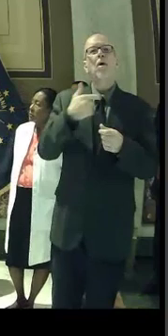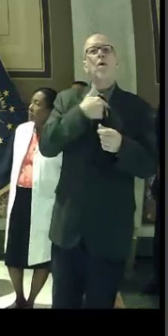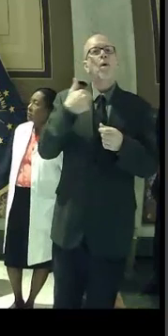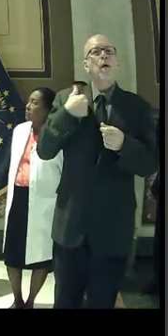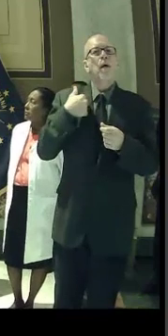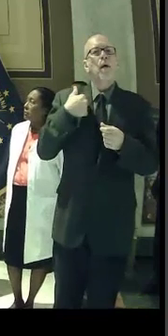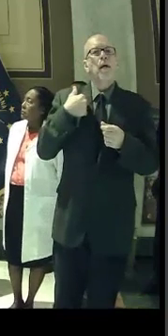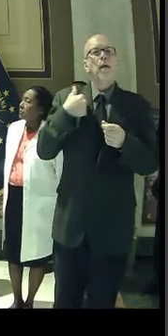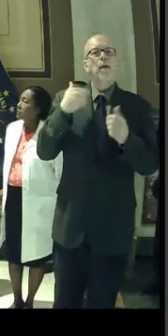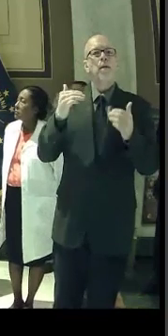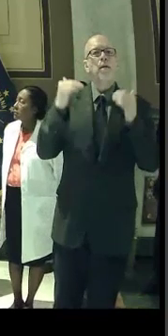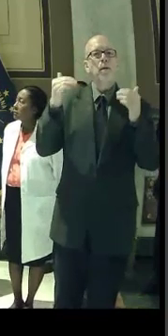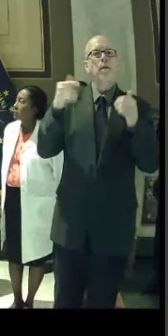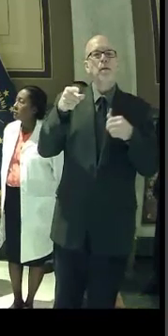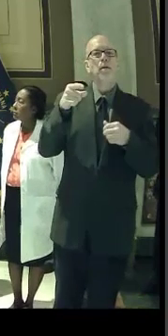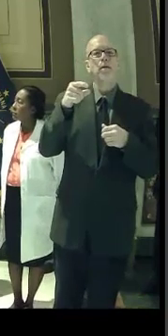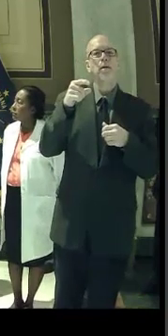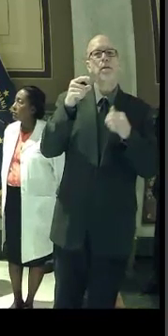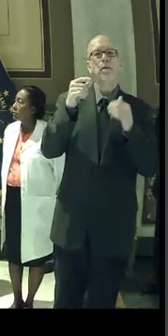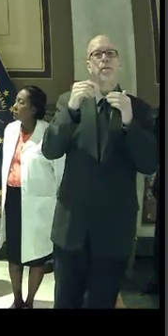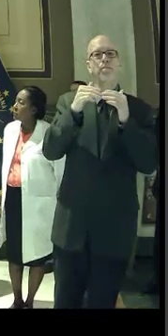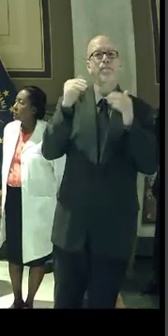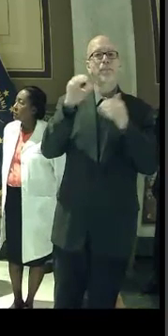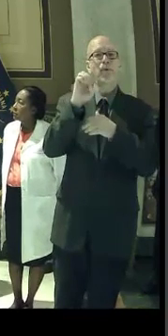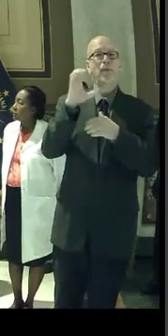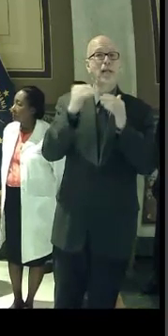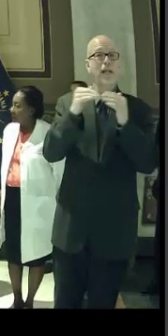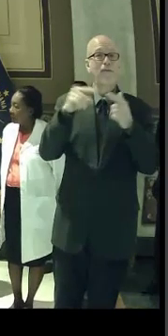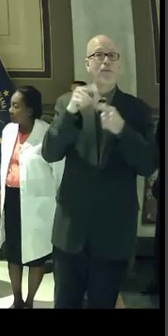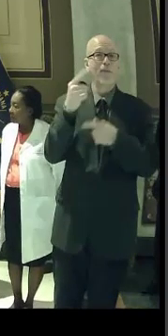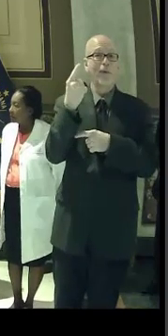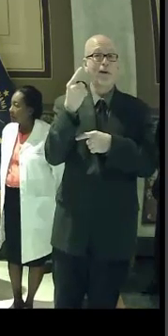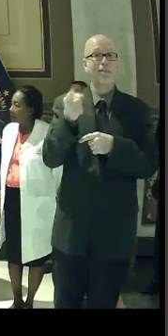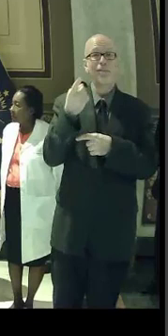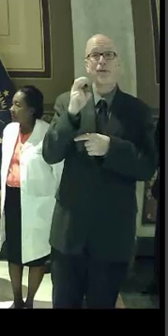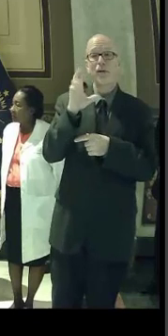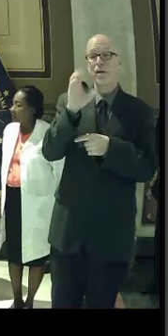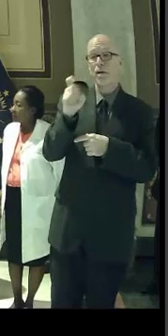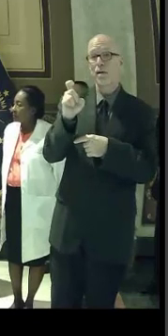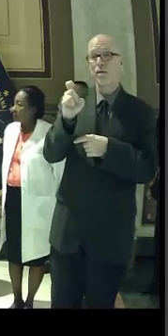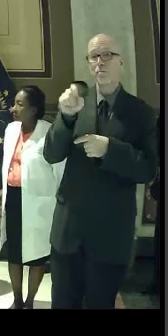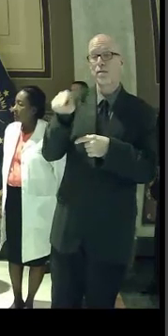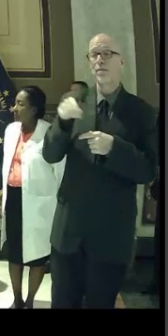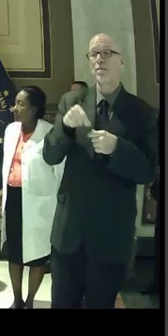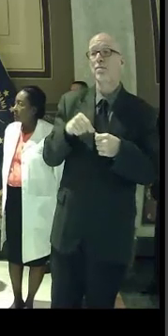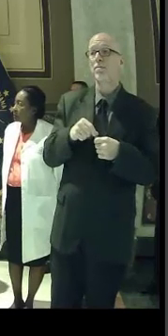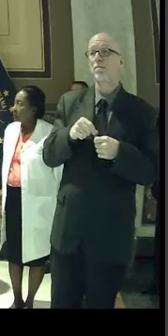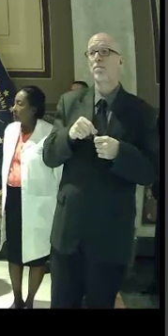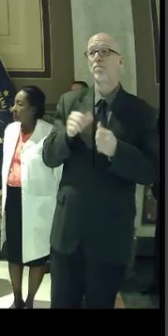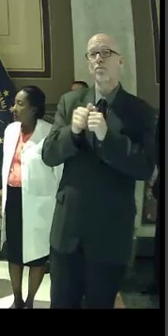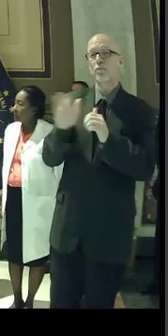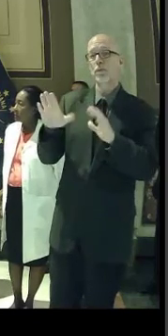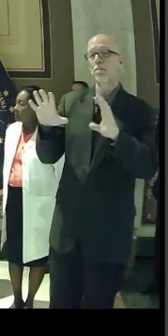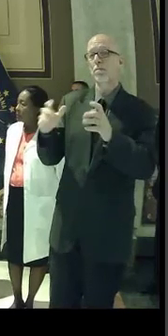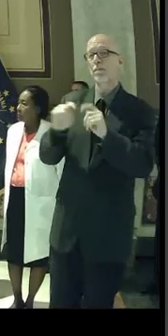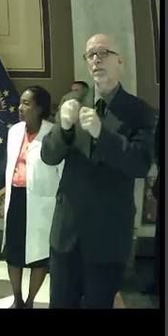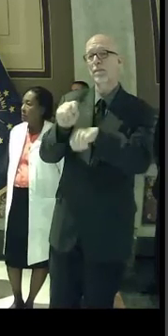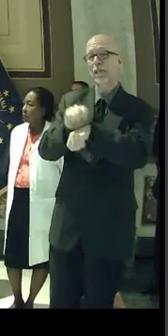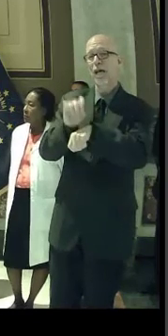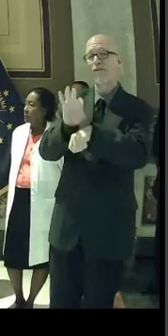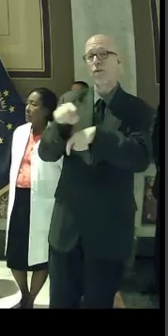the EOC level to 1. Dr. Cox is with his team and that task